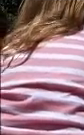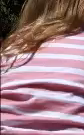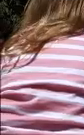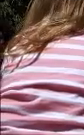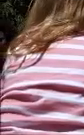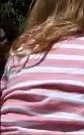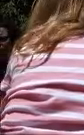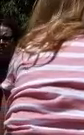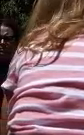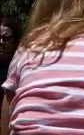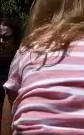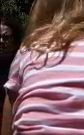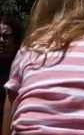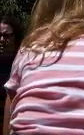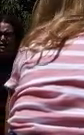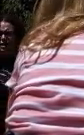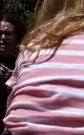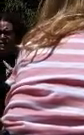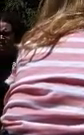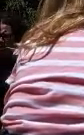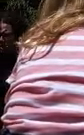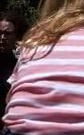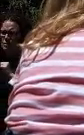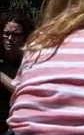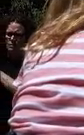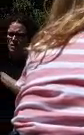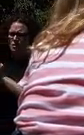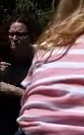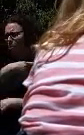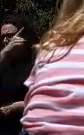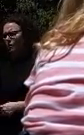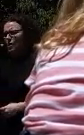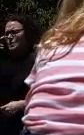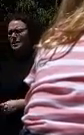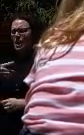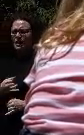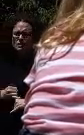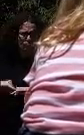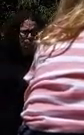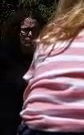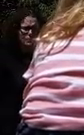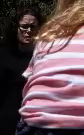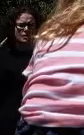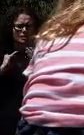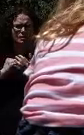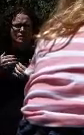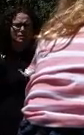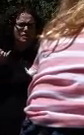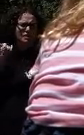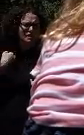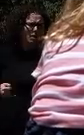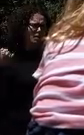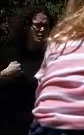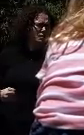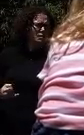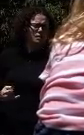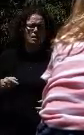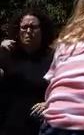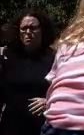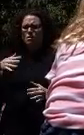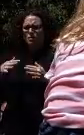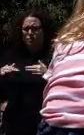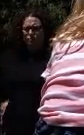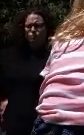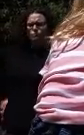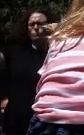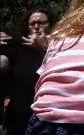So, all of that is to say, this is outrageous, this is disgusting, but this rally is a really inspiring